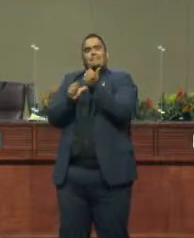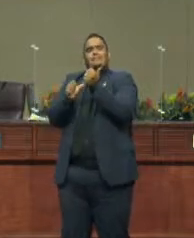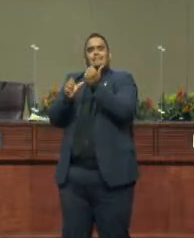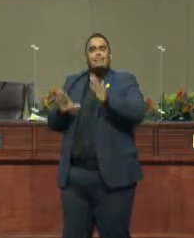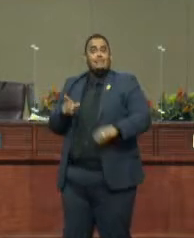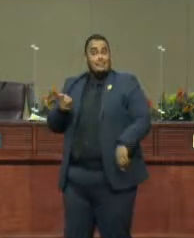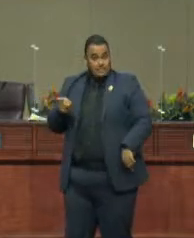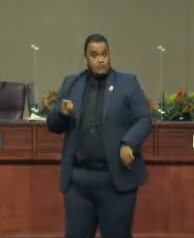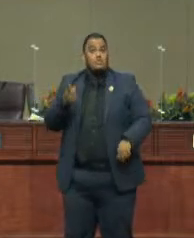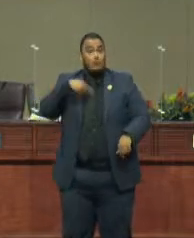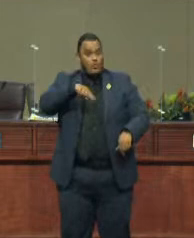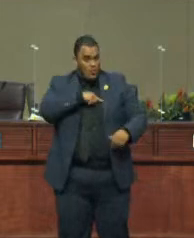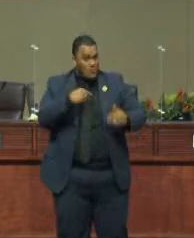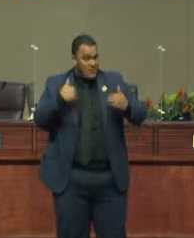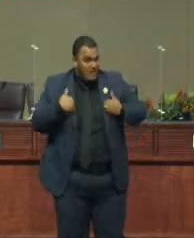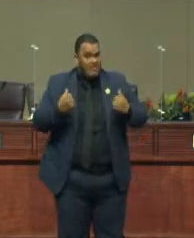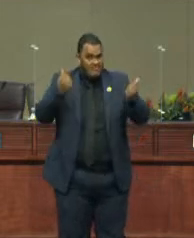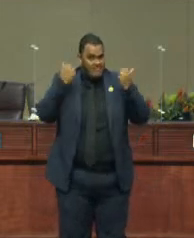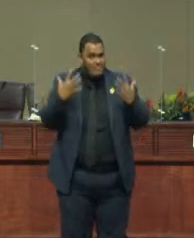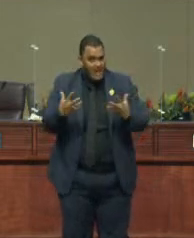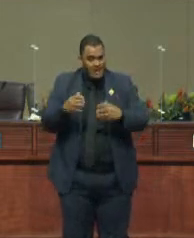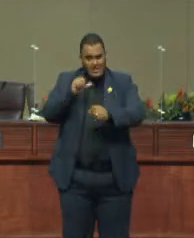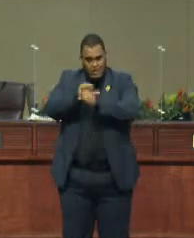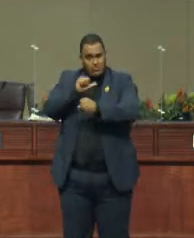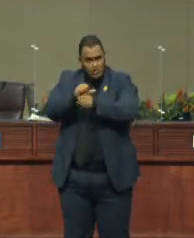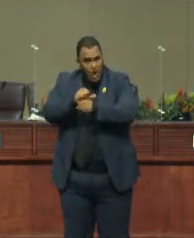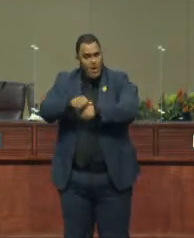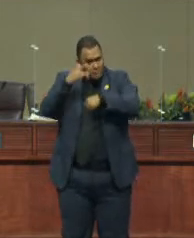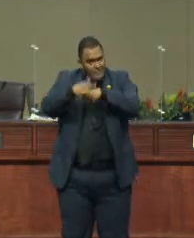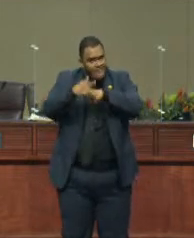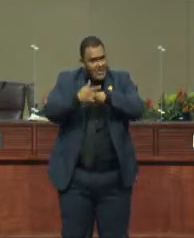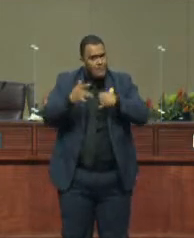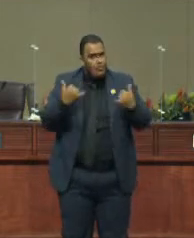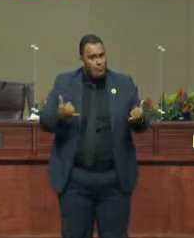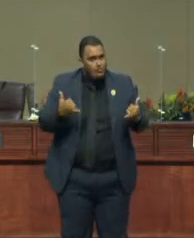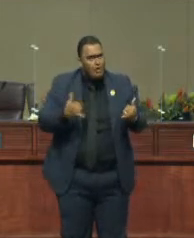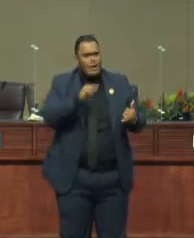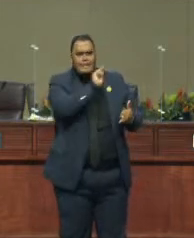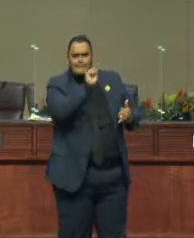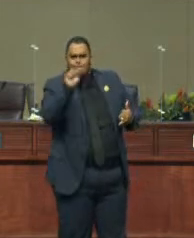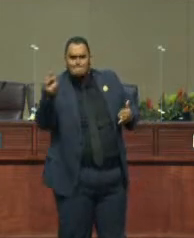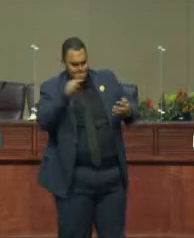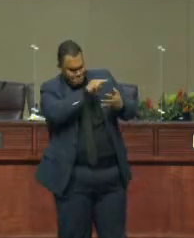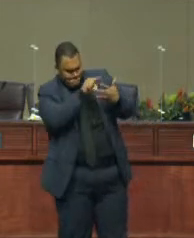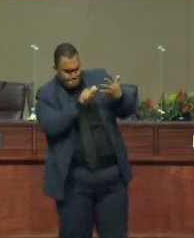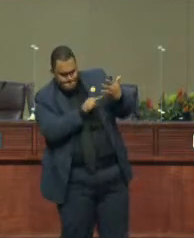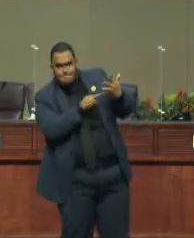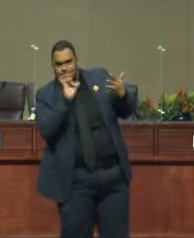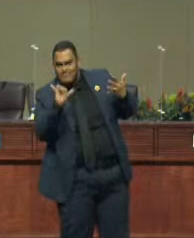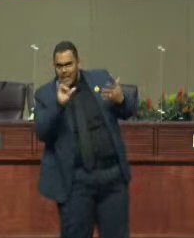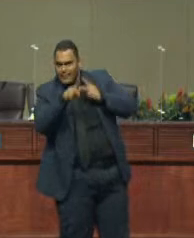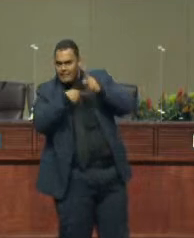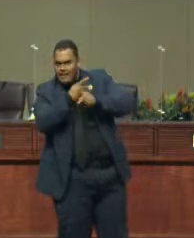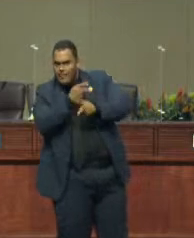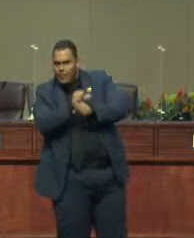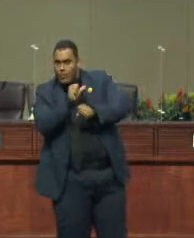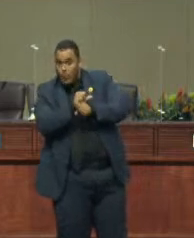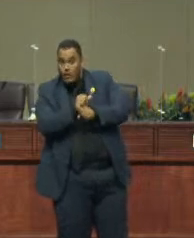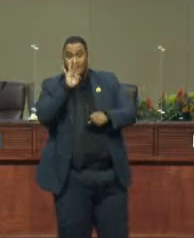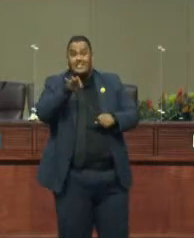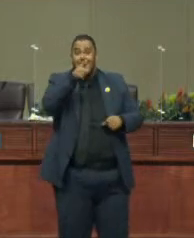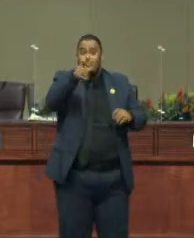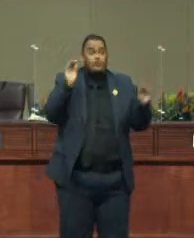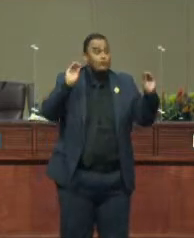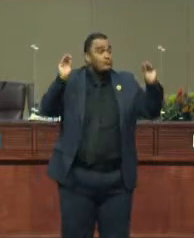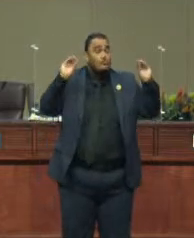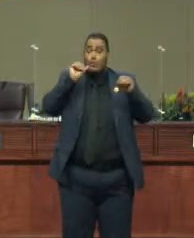job opportunities, in other words, in our community for those respective fields. And so if you find yourself unemployed and you